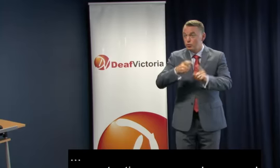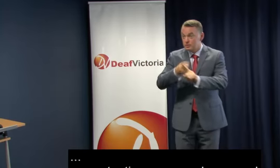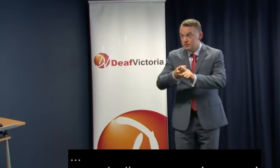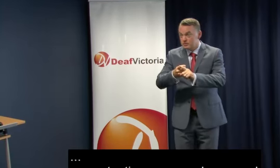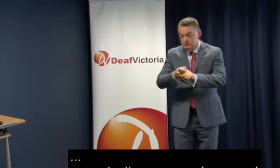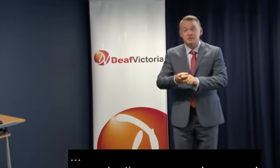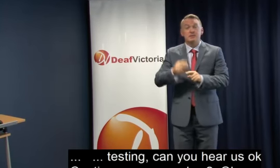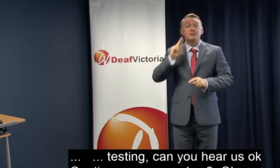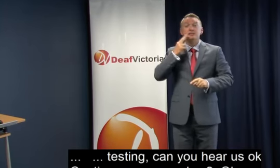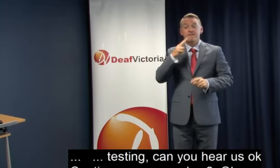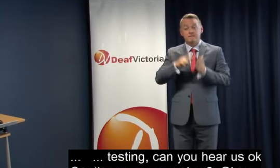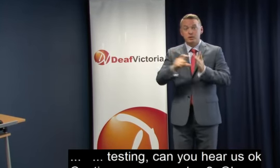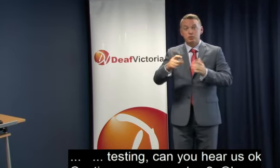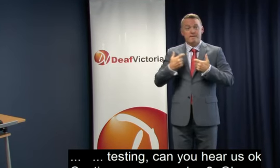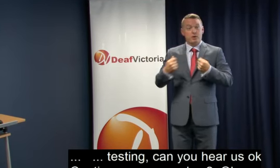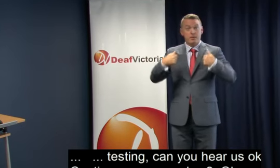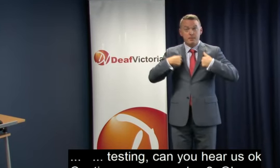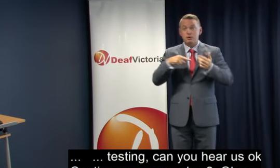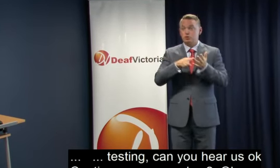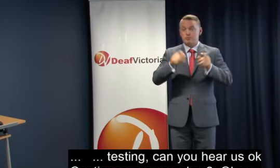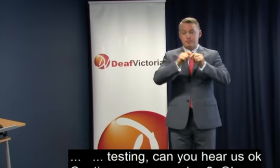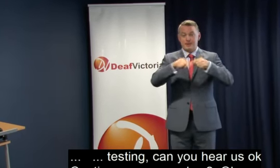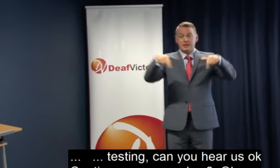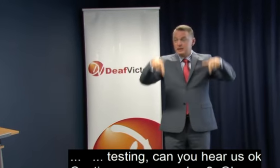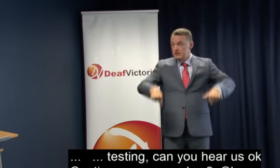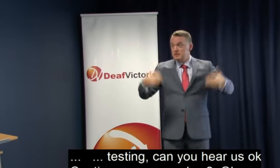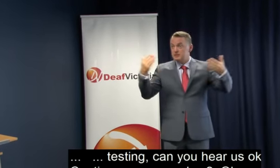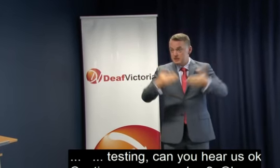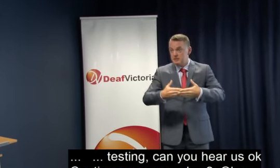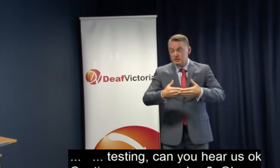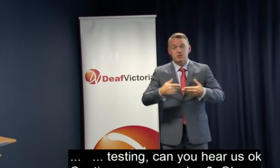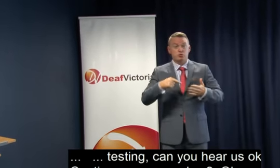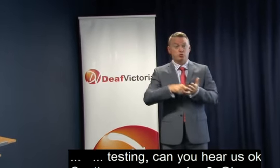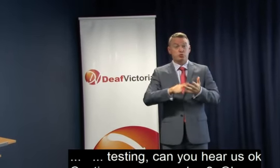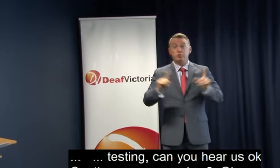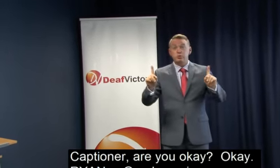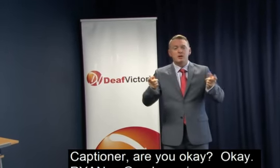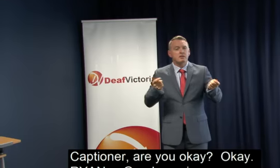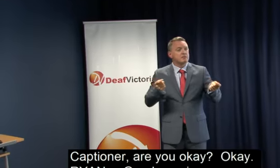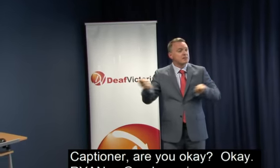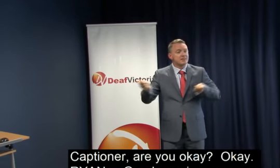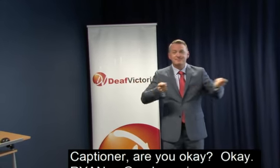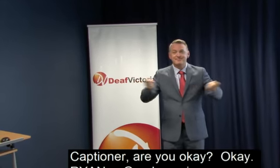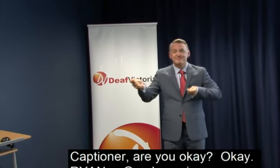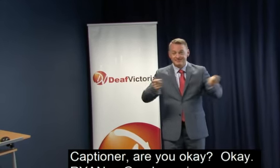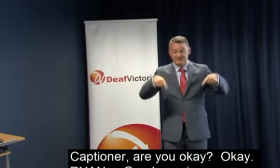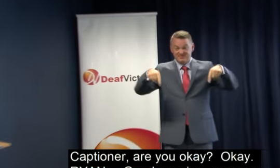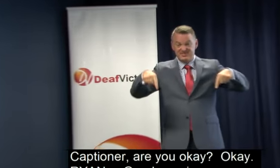My name's Ryan Gook. Deaf Victoria has actually invited me here this evening to